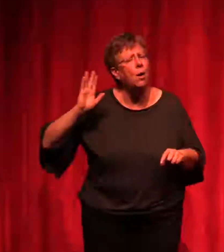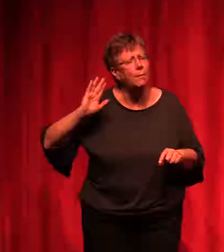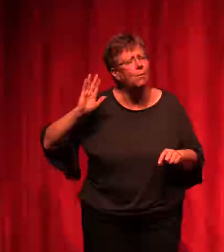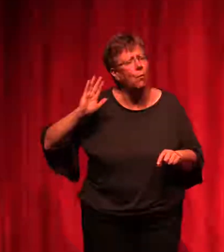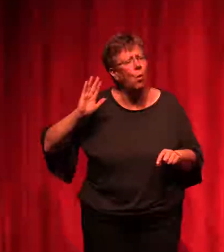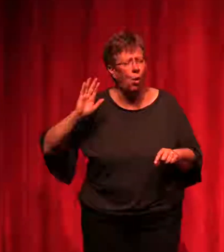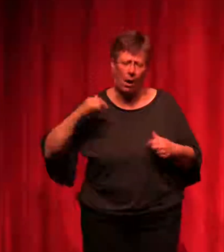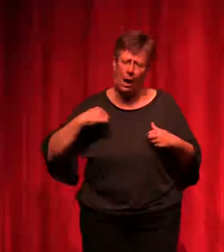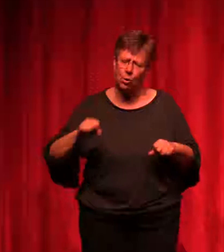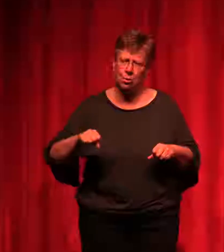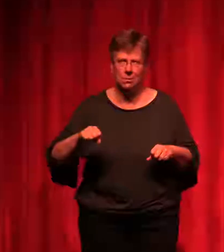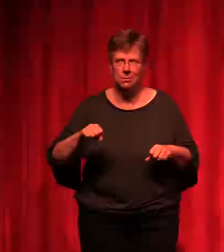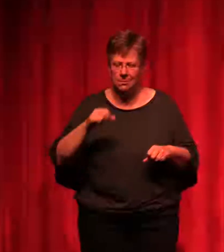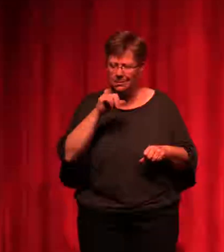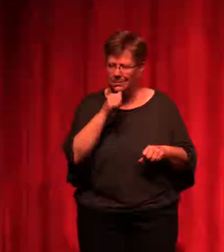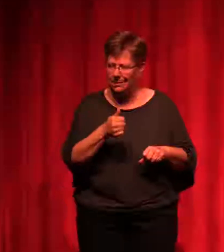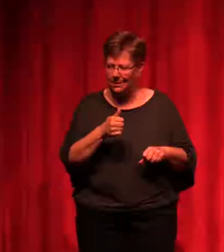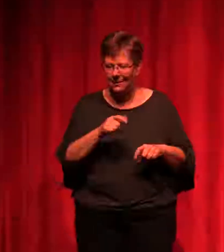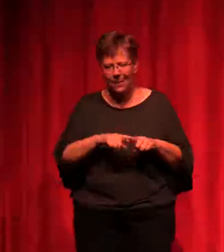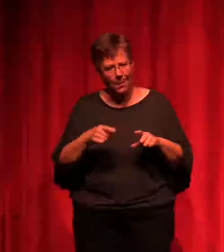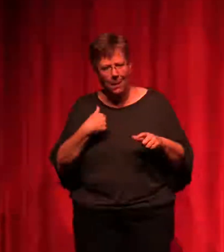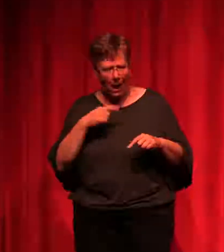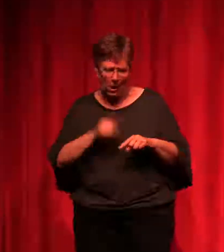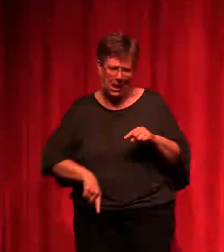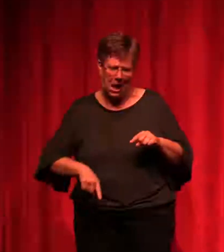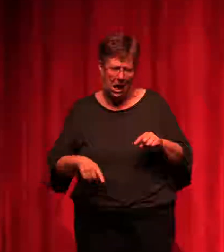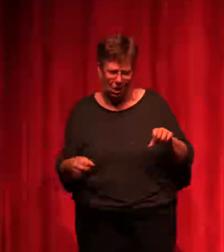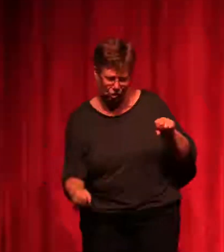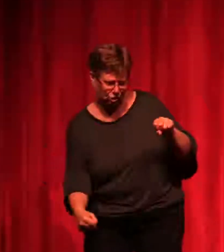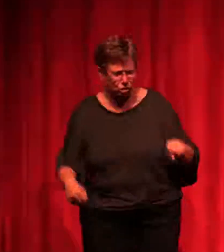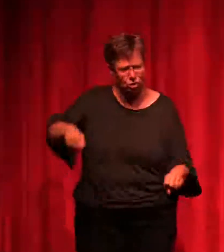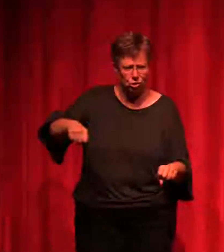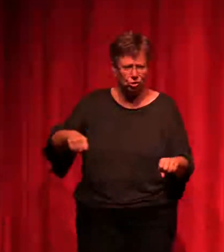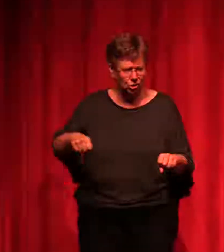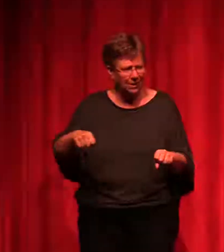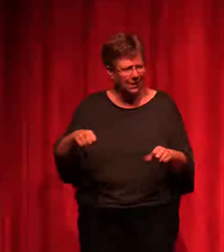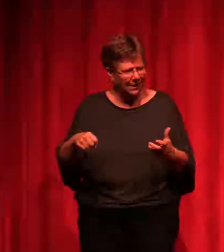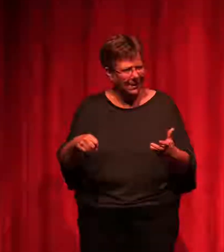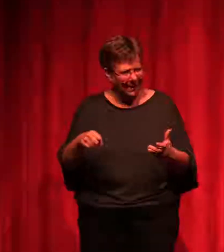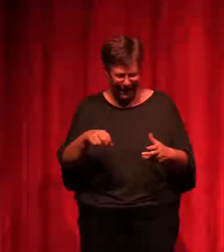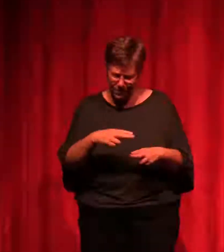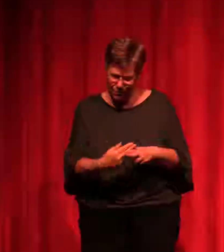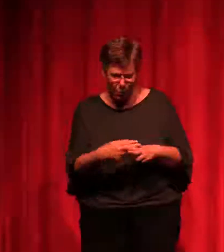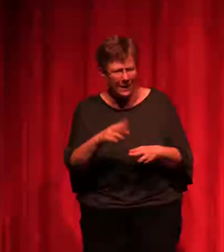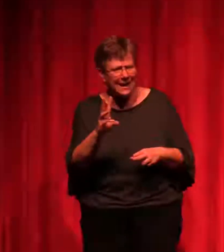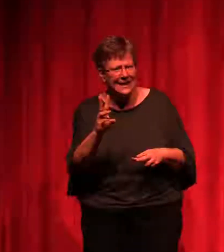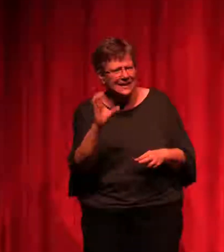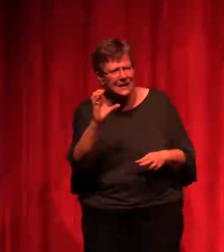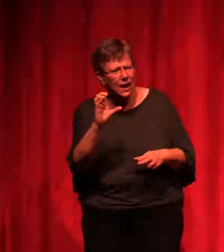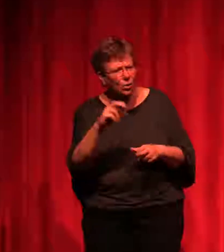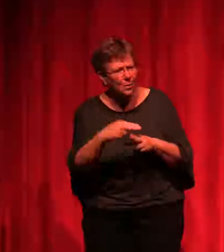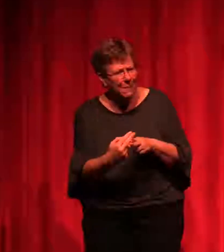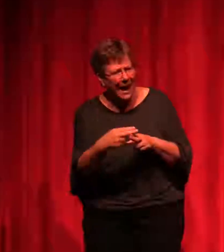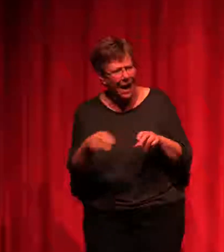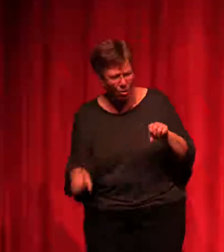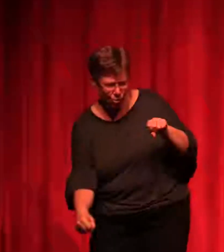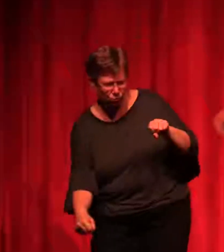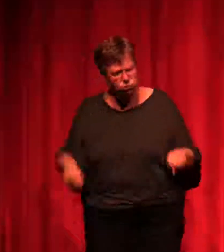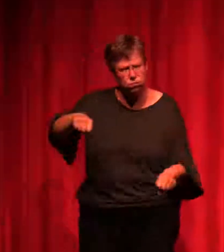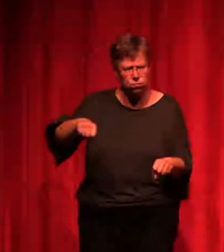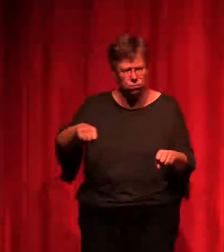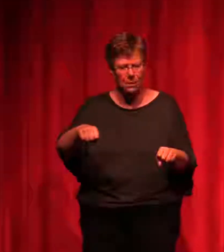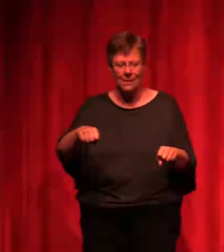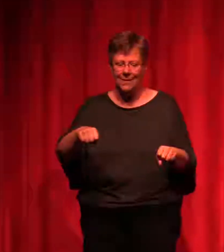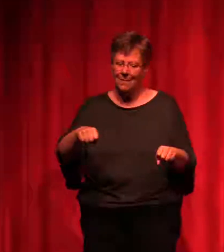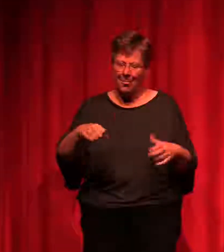used to be able to, but remember, I'm the young one, and so I